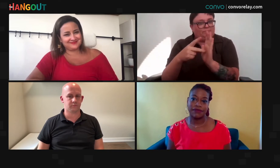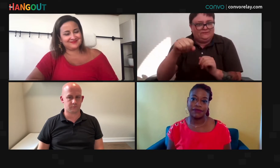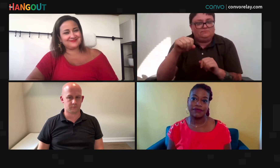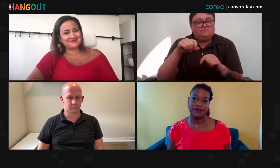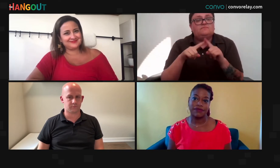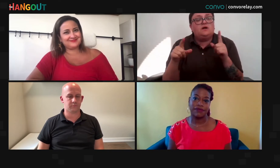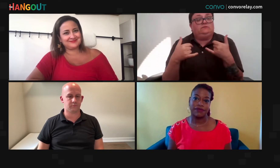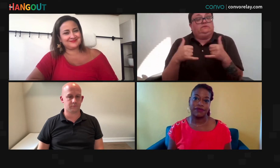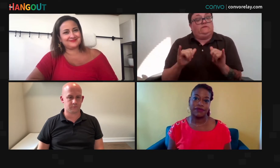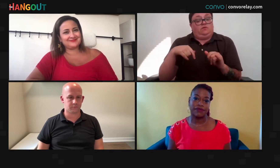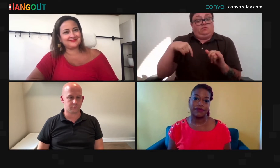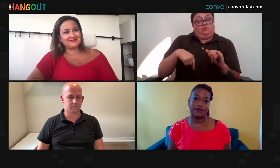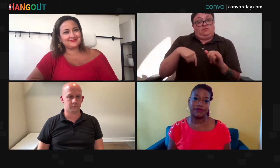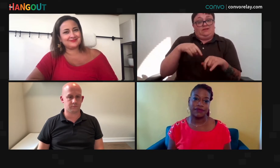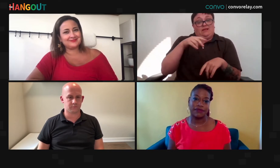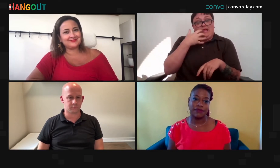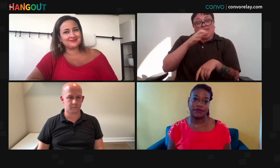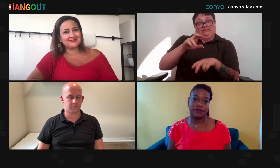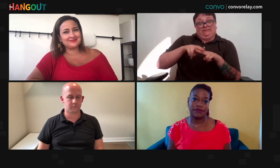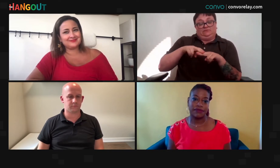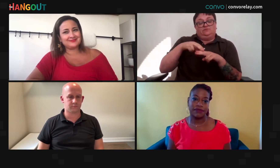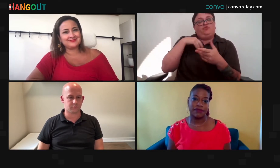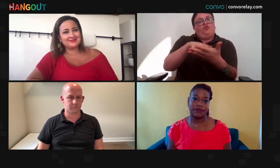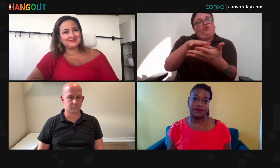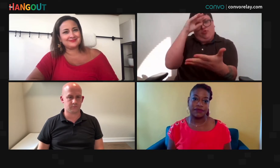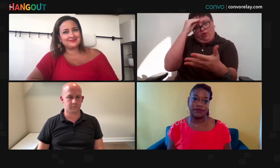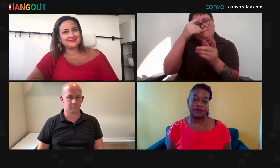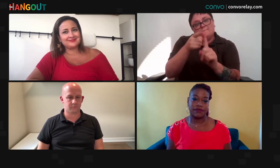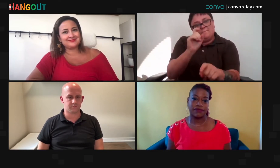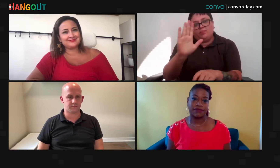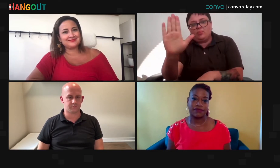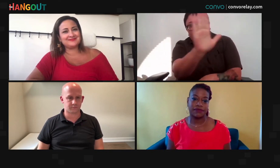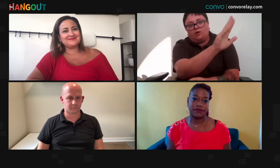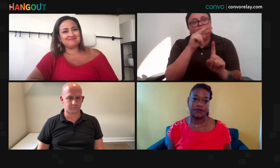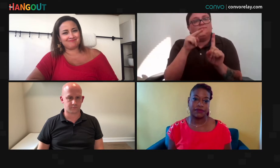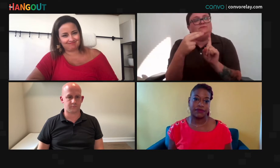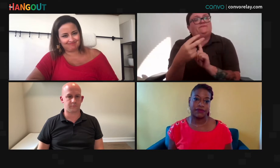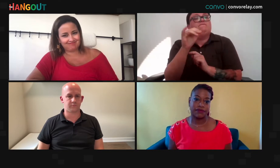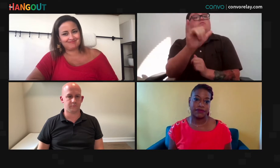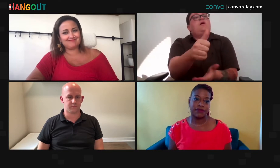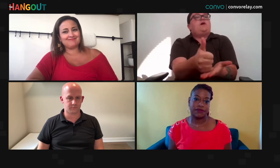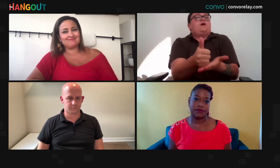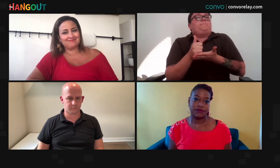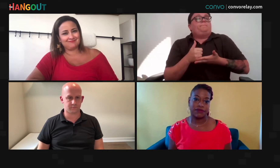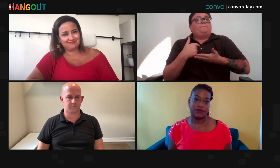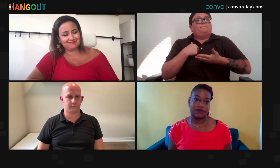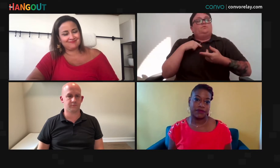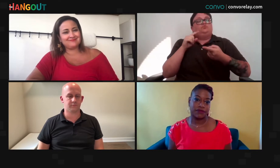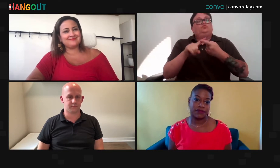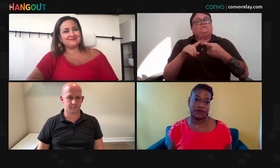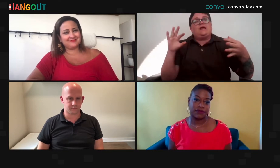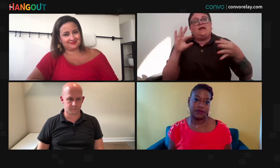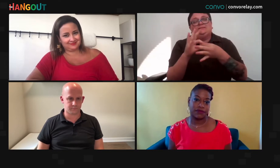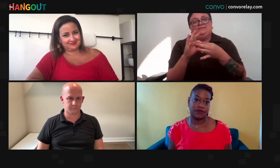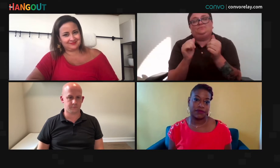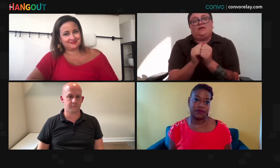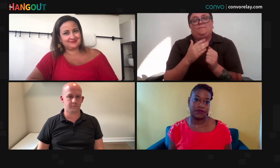to increase for cultural purposes. But being in the hot seat, I learn from their perspective, and that really helps me